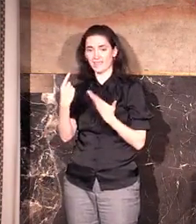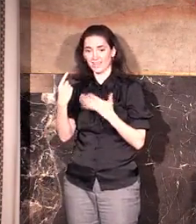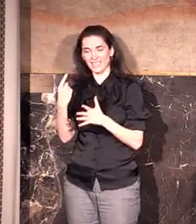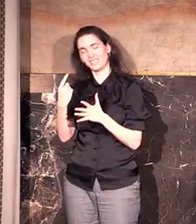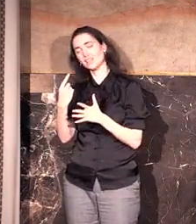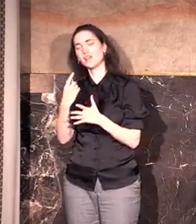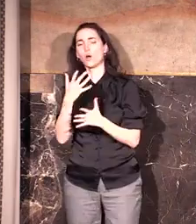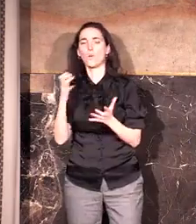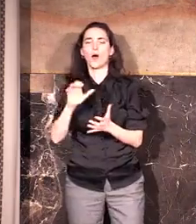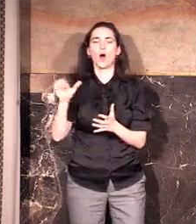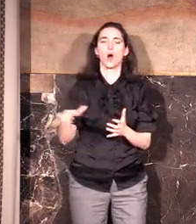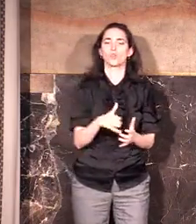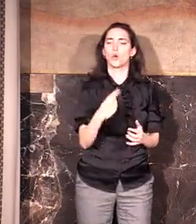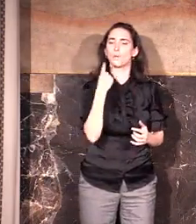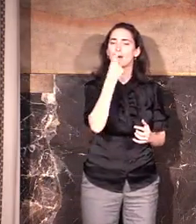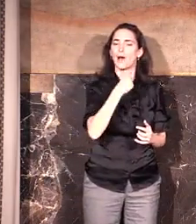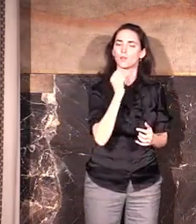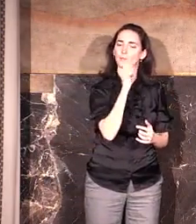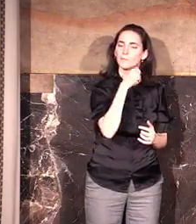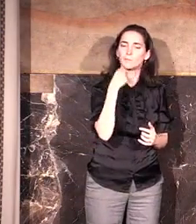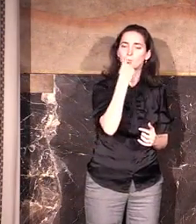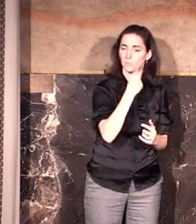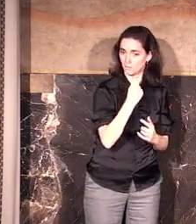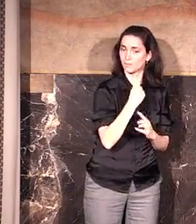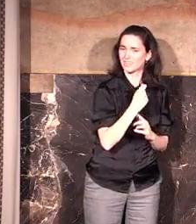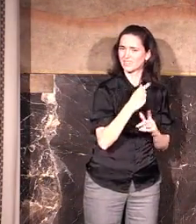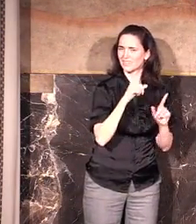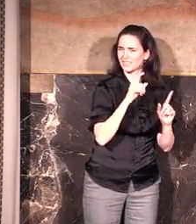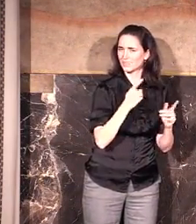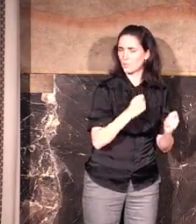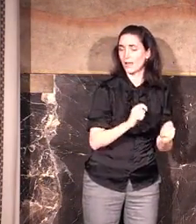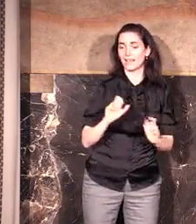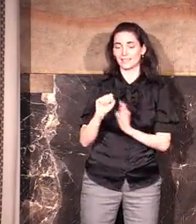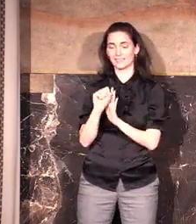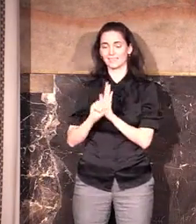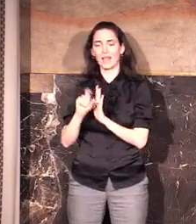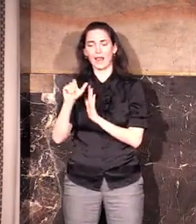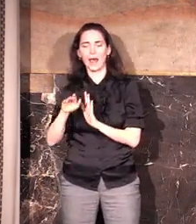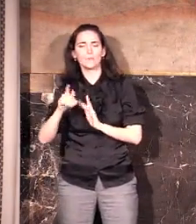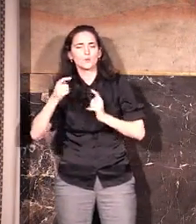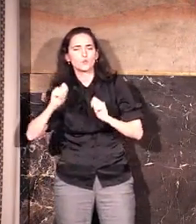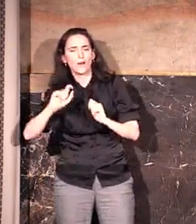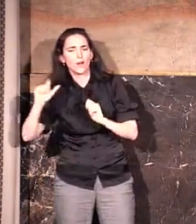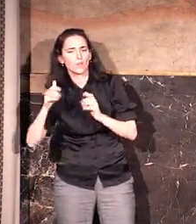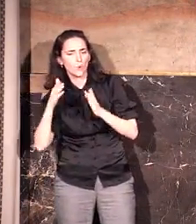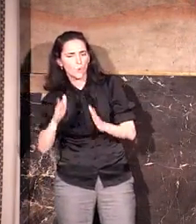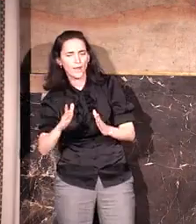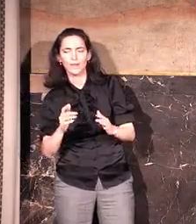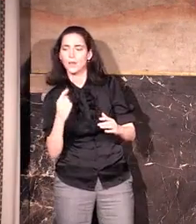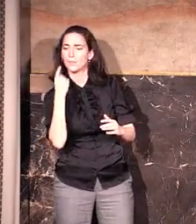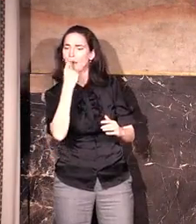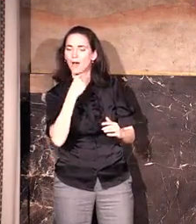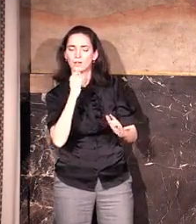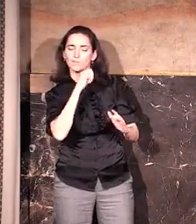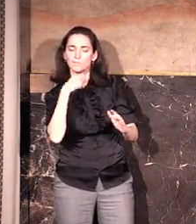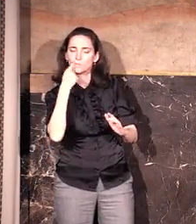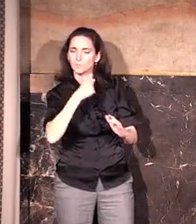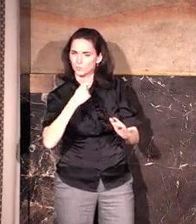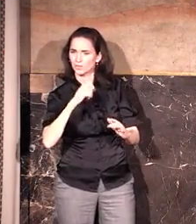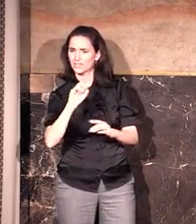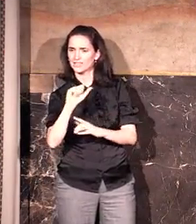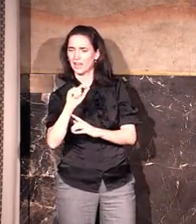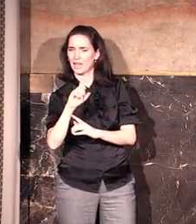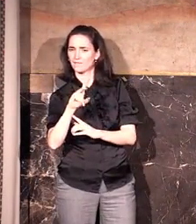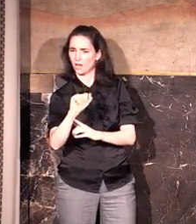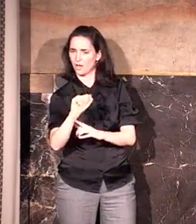saliva-based testing. Our own state lab is currently evaluating and validating a method for doing saliva-based testing in our own